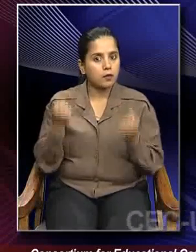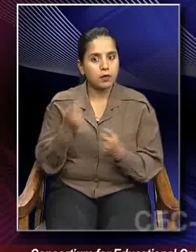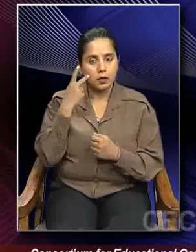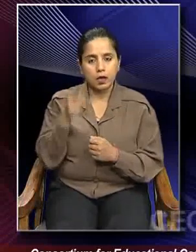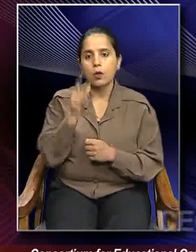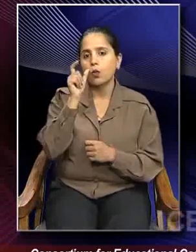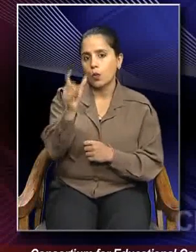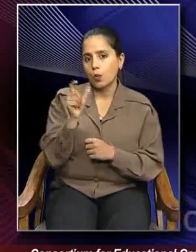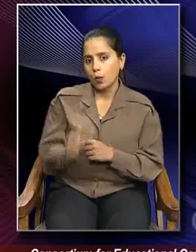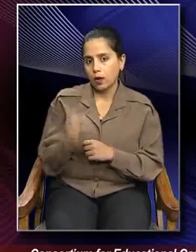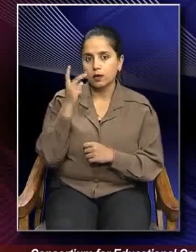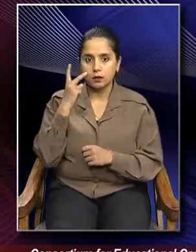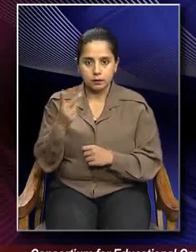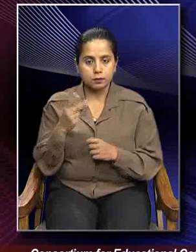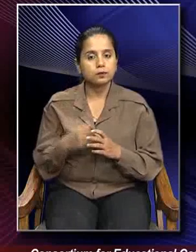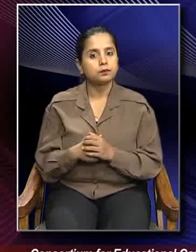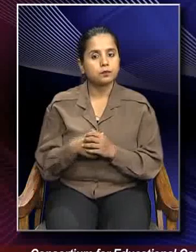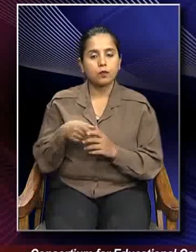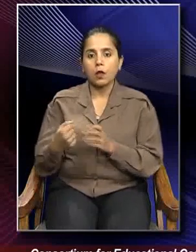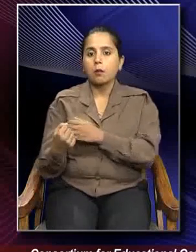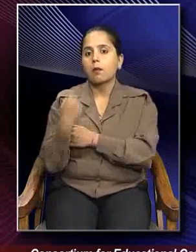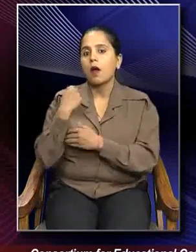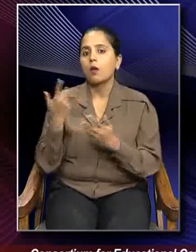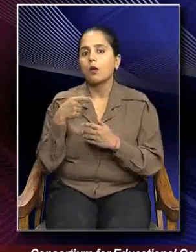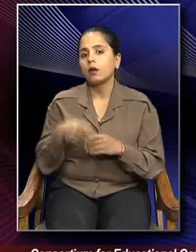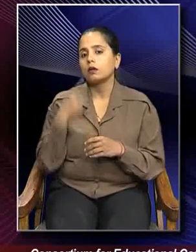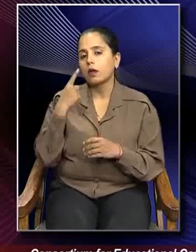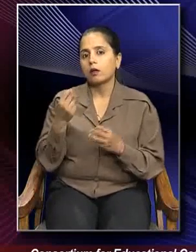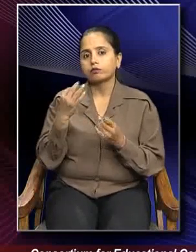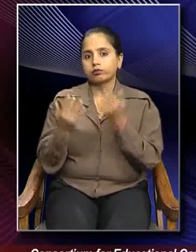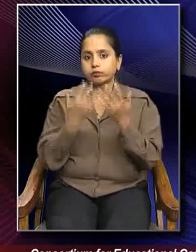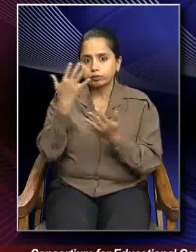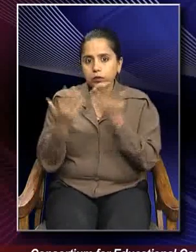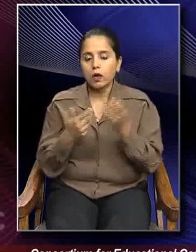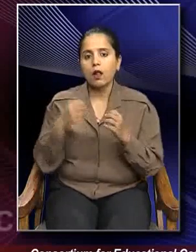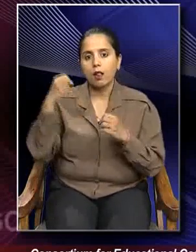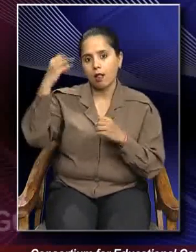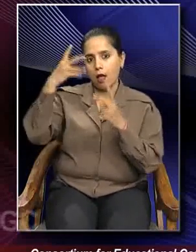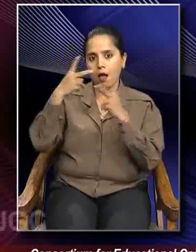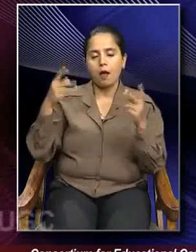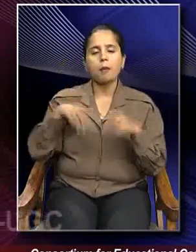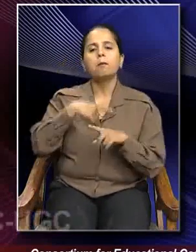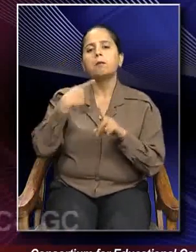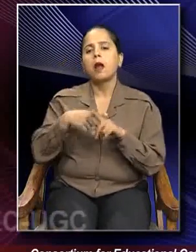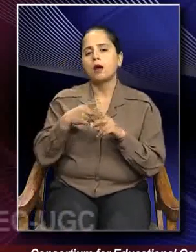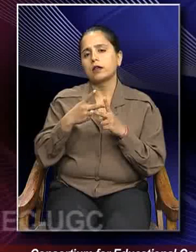word, the power of illumination in the light, and so on.